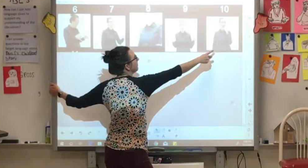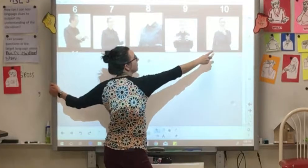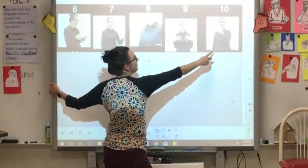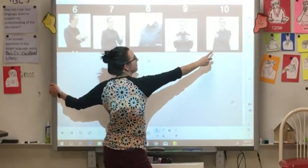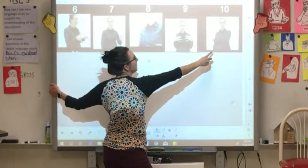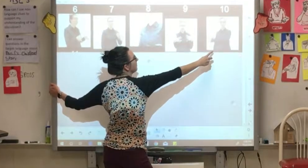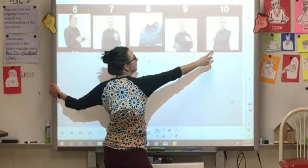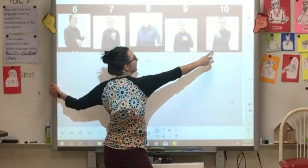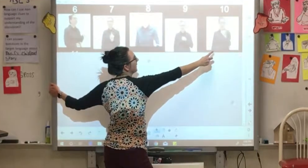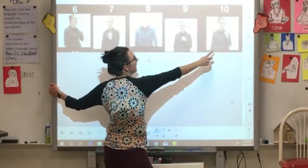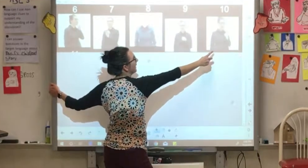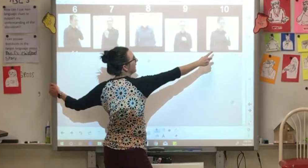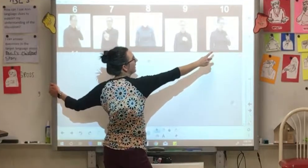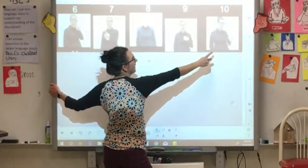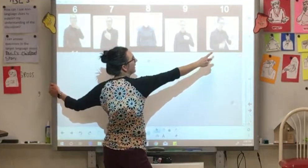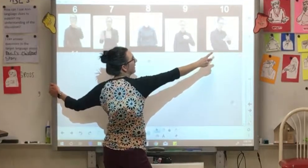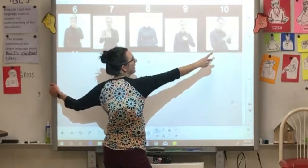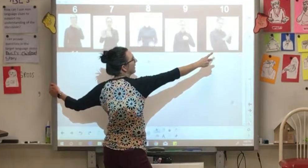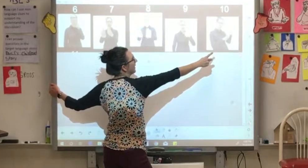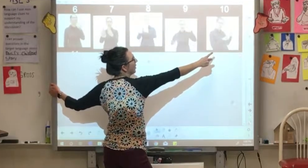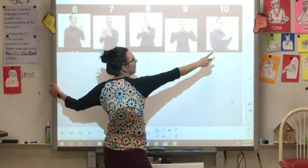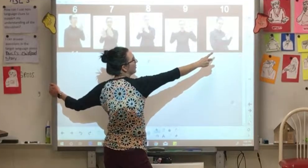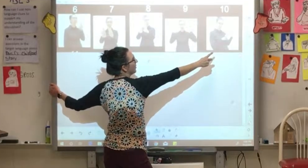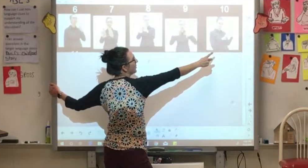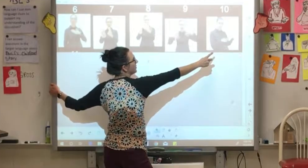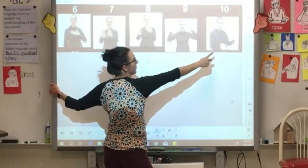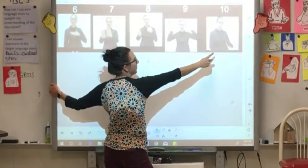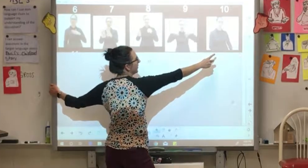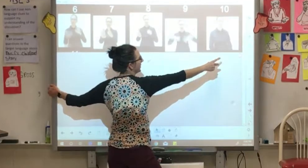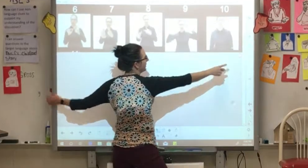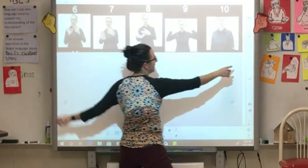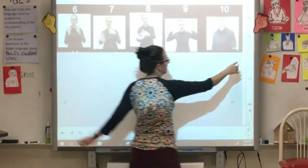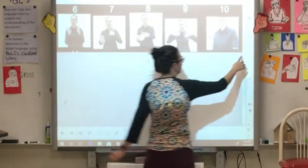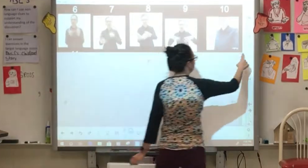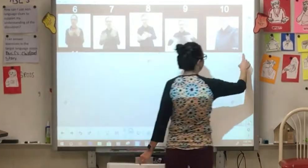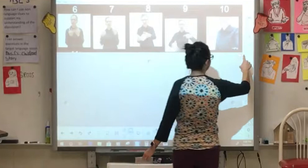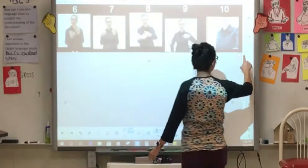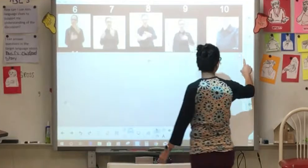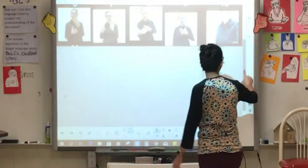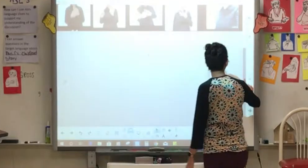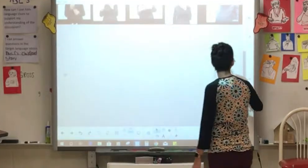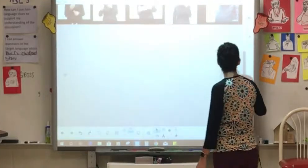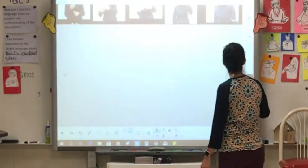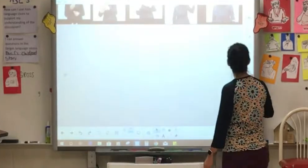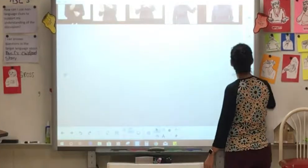my mom Came and opened the door. Good. First one.